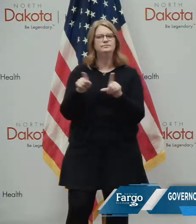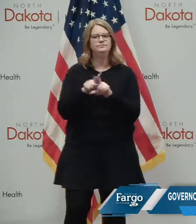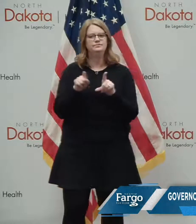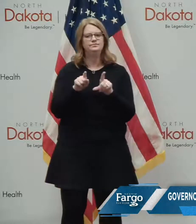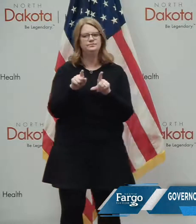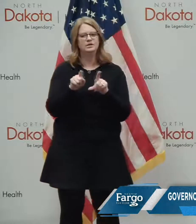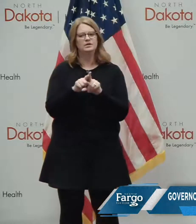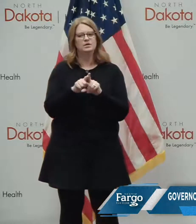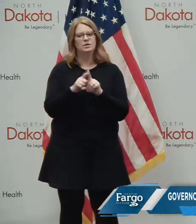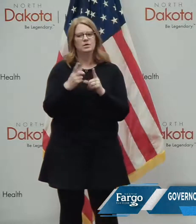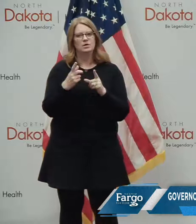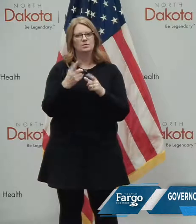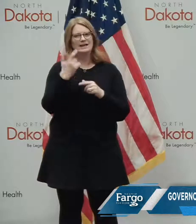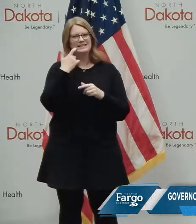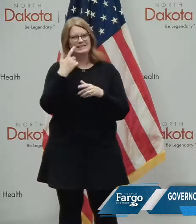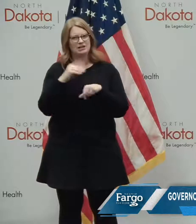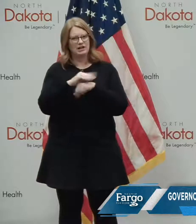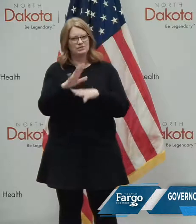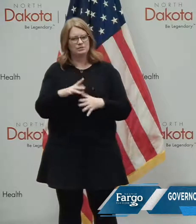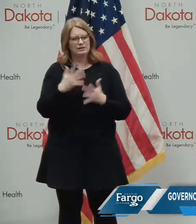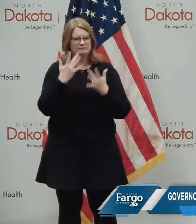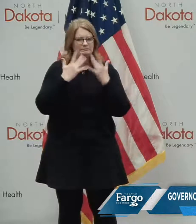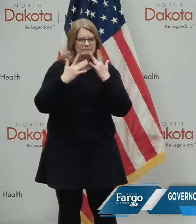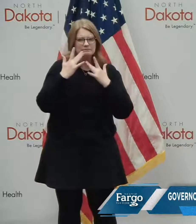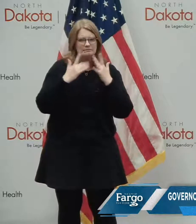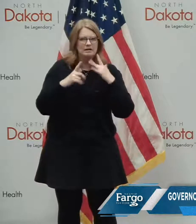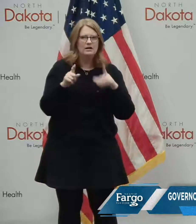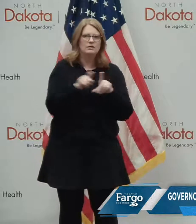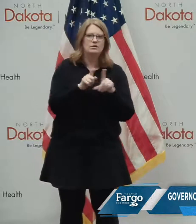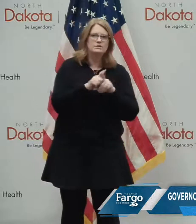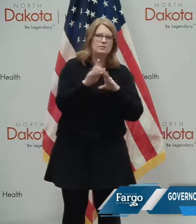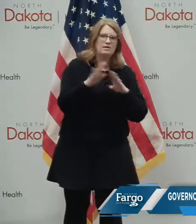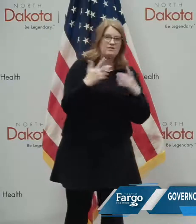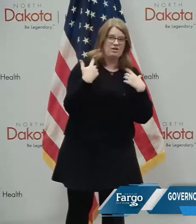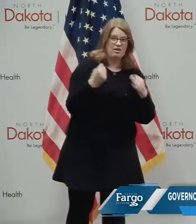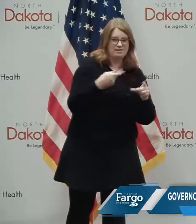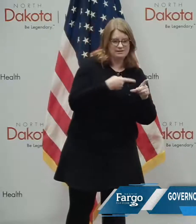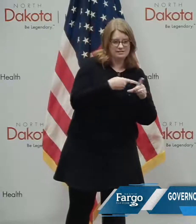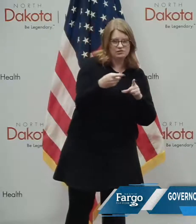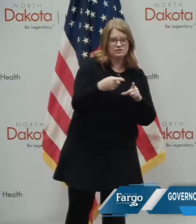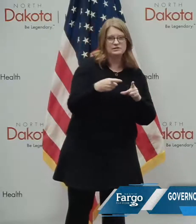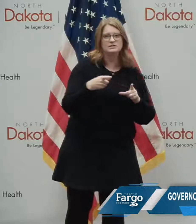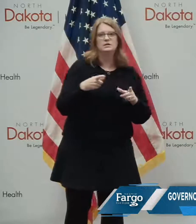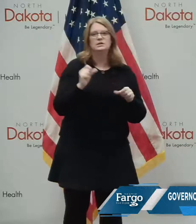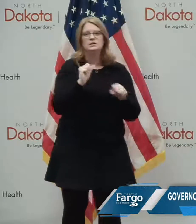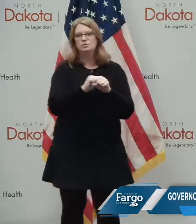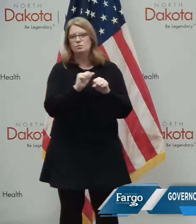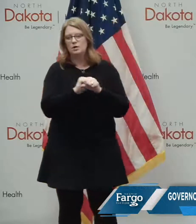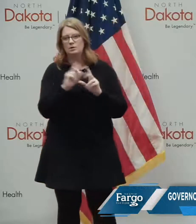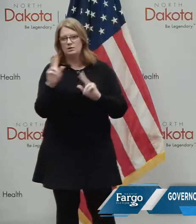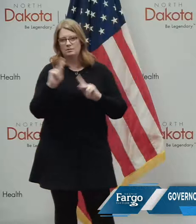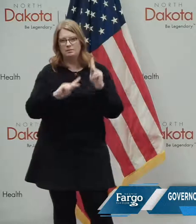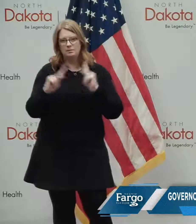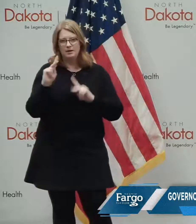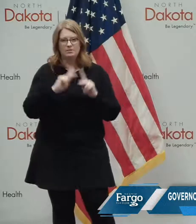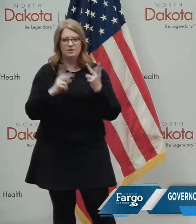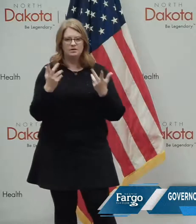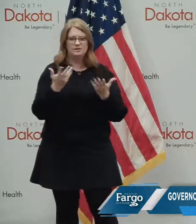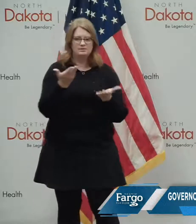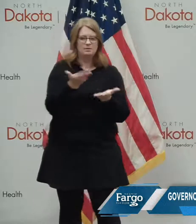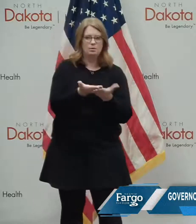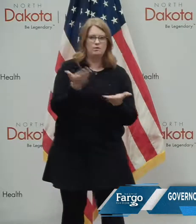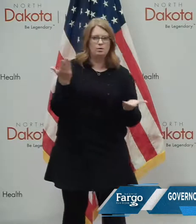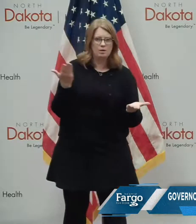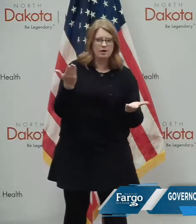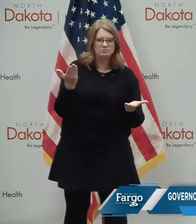of addiction counselors and a shortage of behavioral health specialists to work with people, it's been proven that that